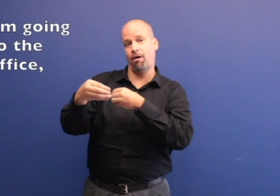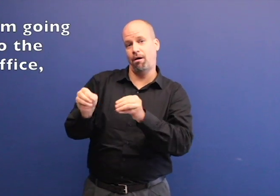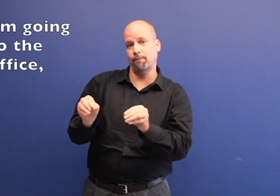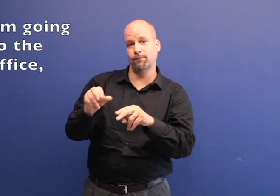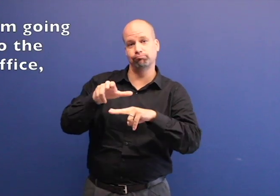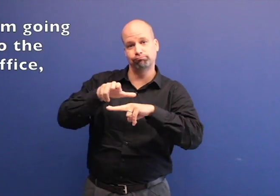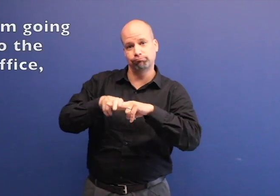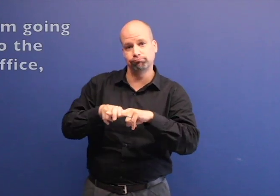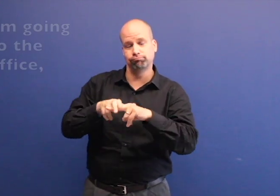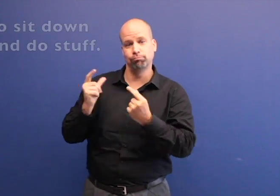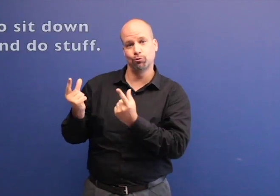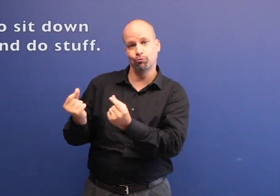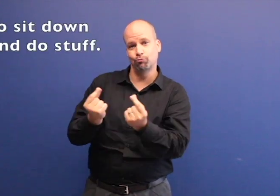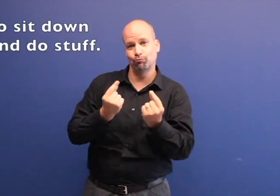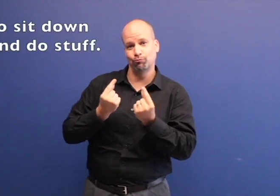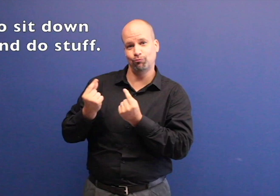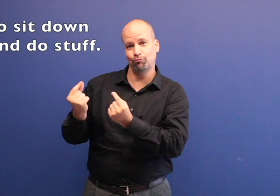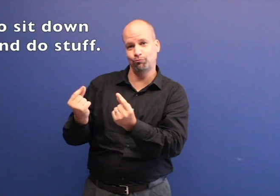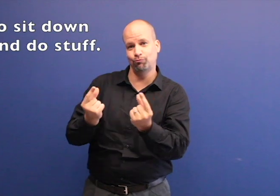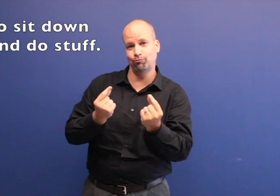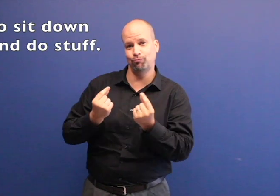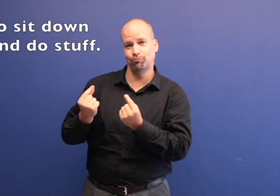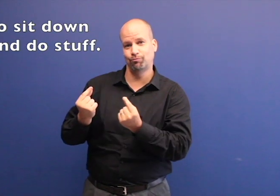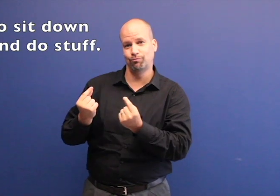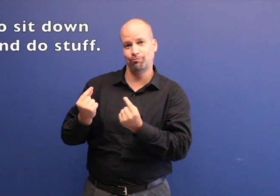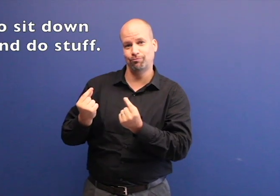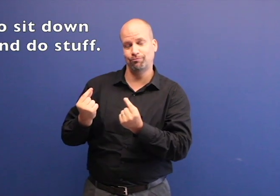I'm going to the office to sit down and do something.